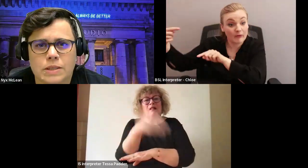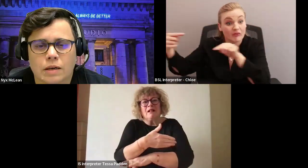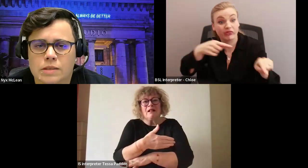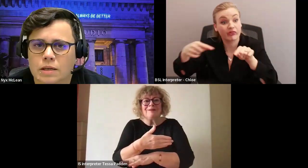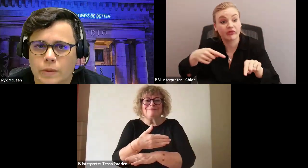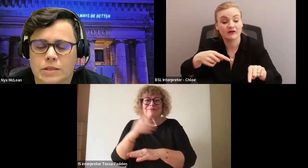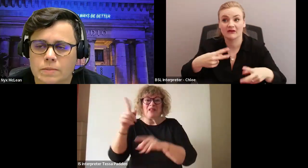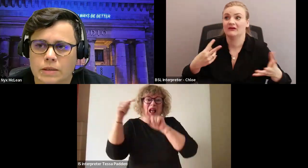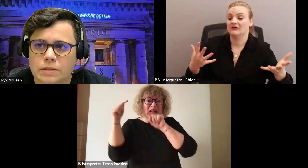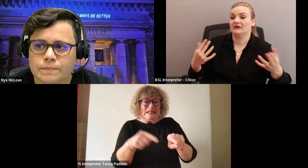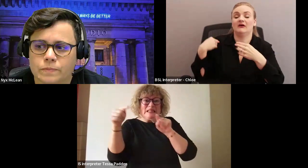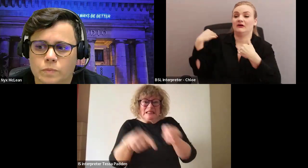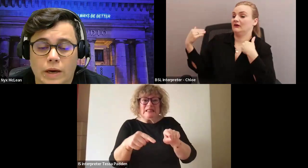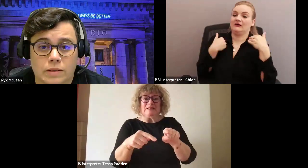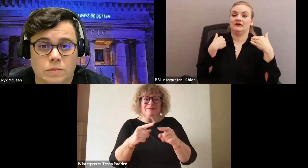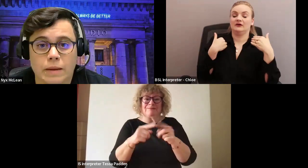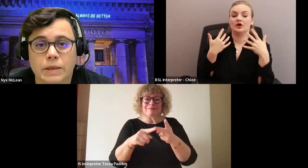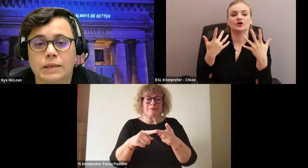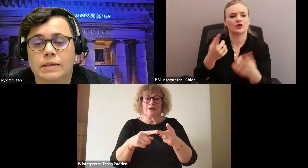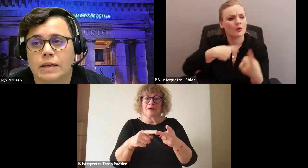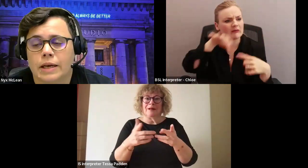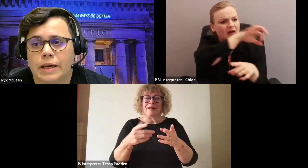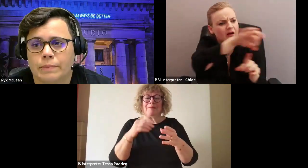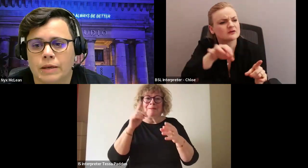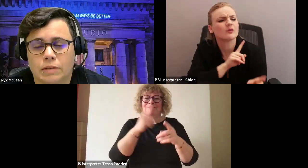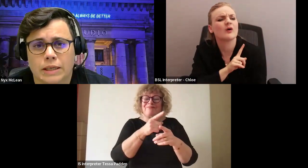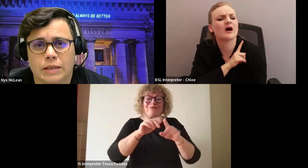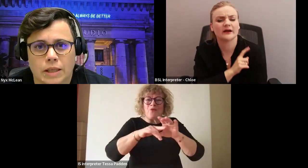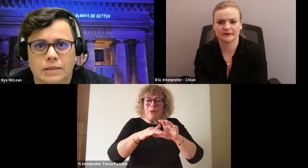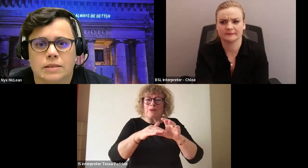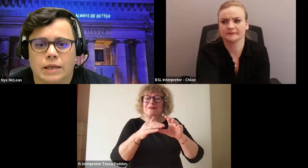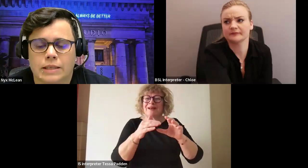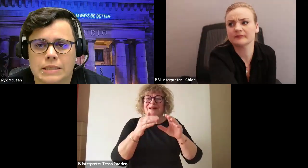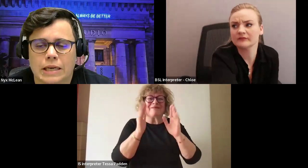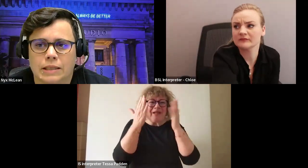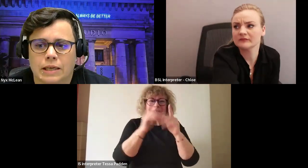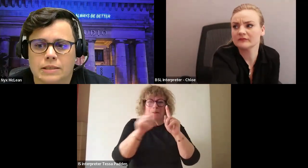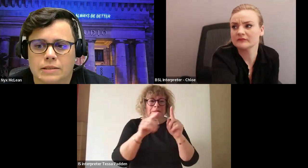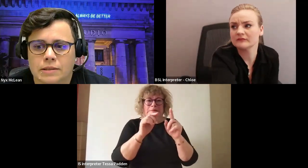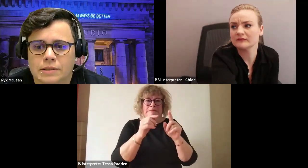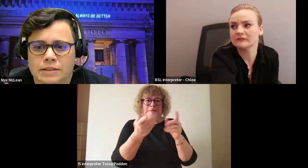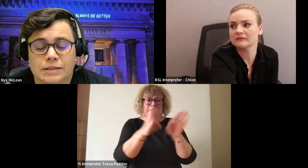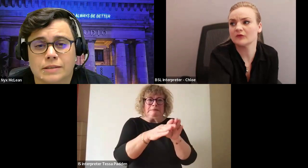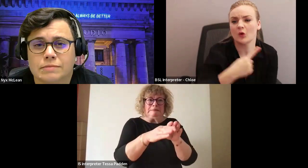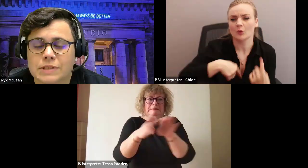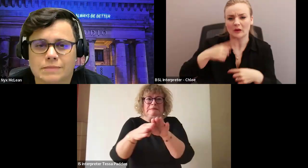we started to ask questions about why this was happening, and looking into that and understanding that